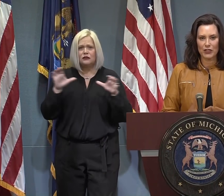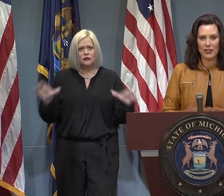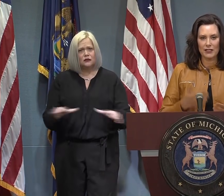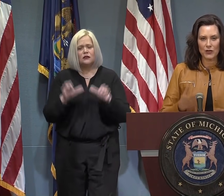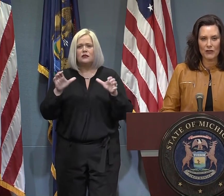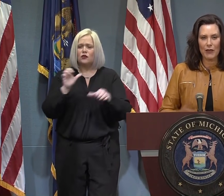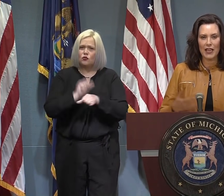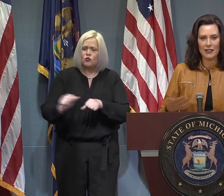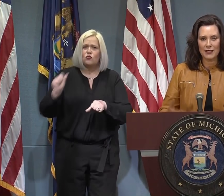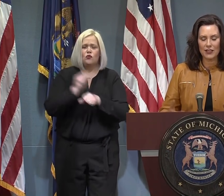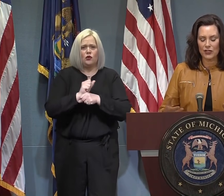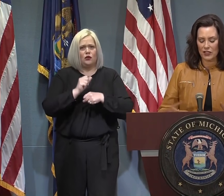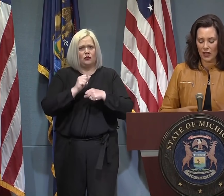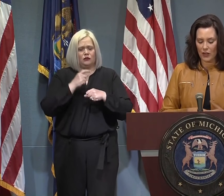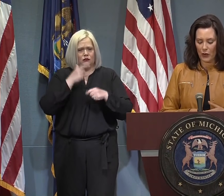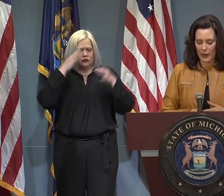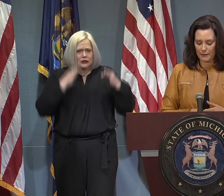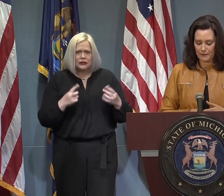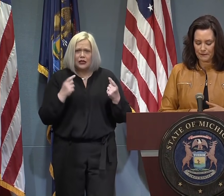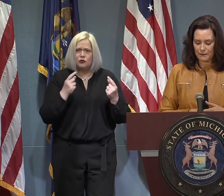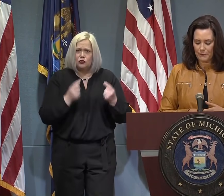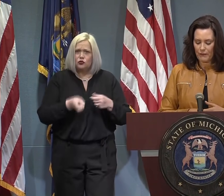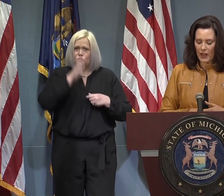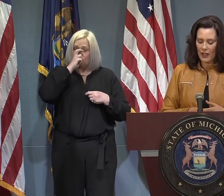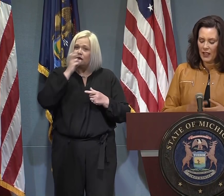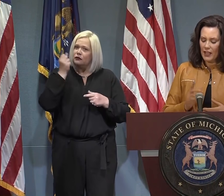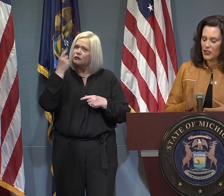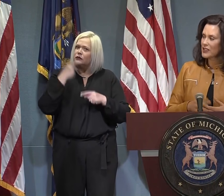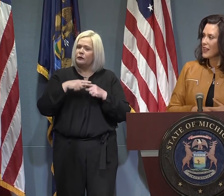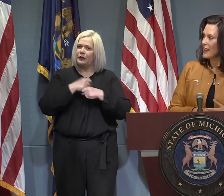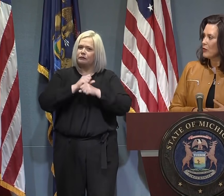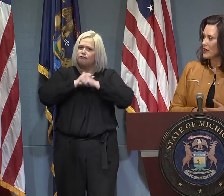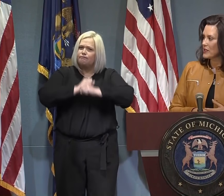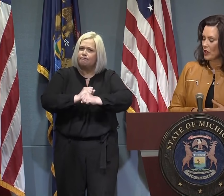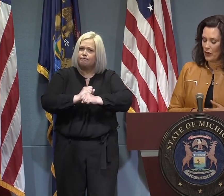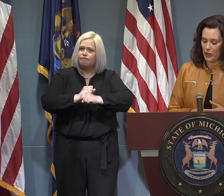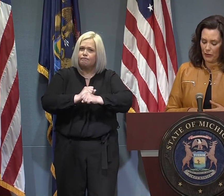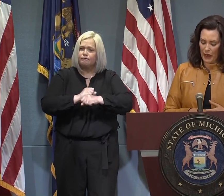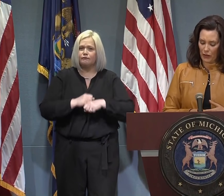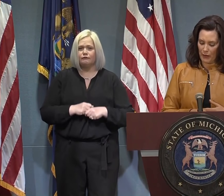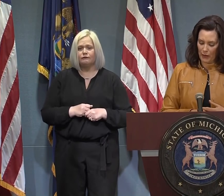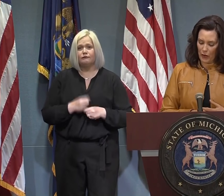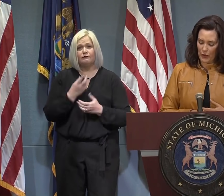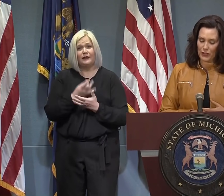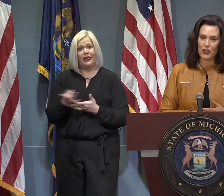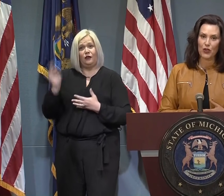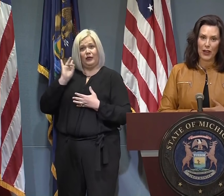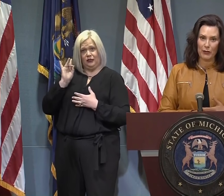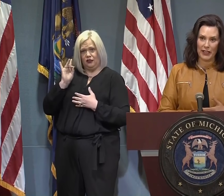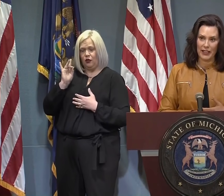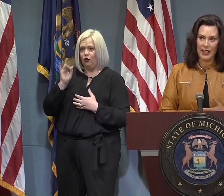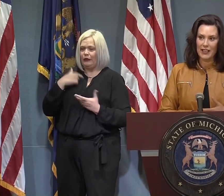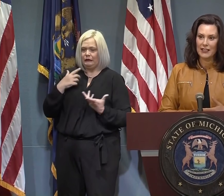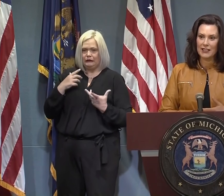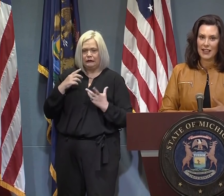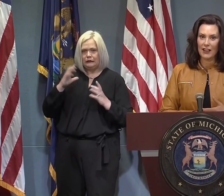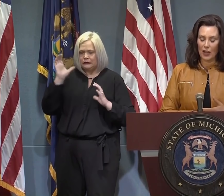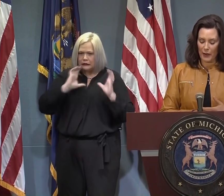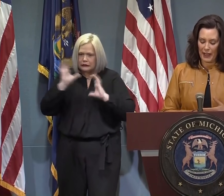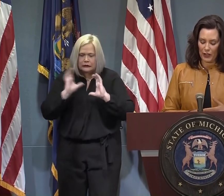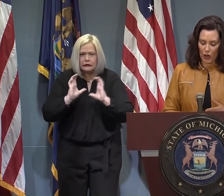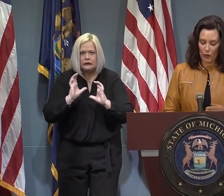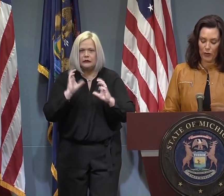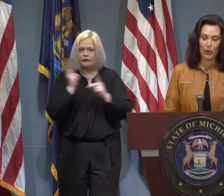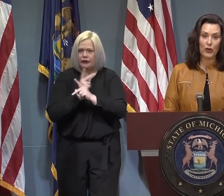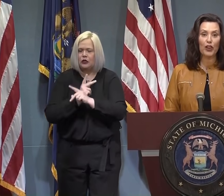this expertise as we've made decisions along the way. Just 8 weeks ago, you might remember we were scrambling to set